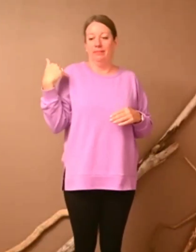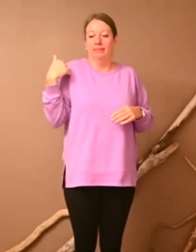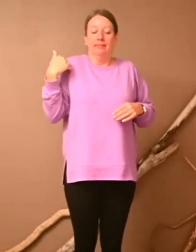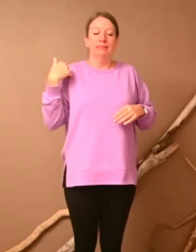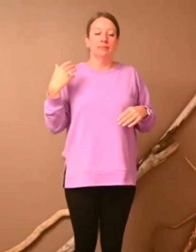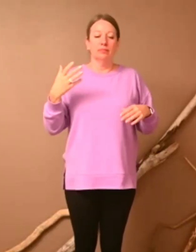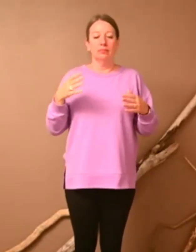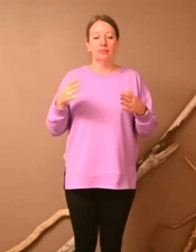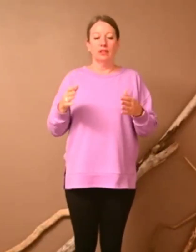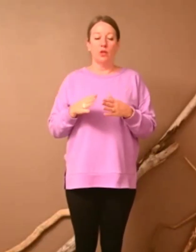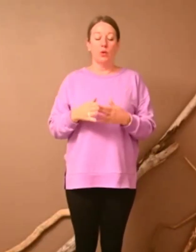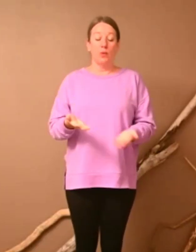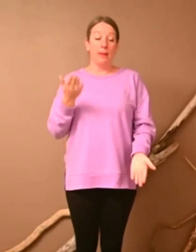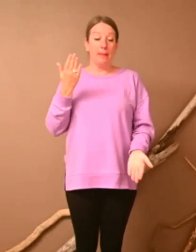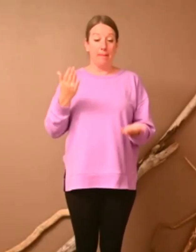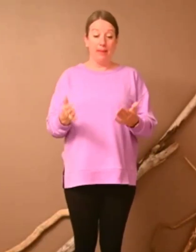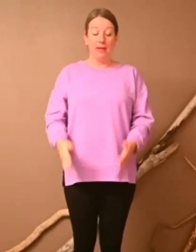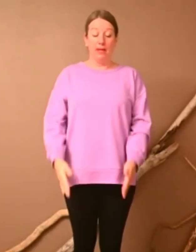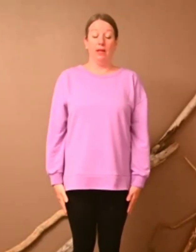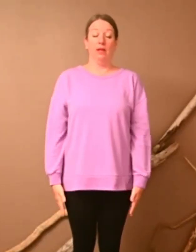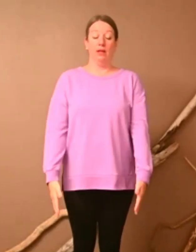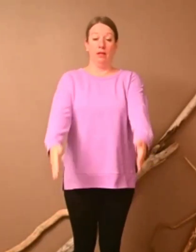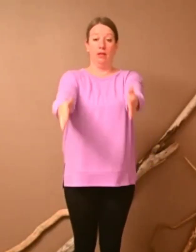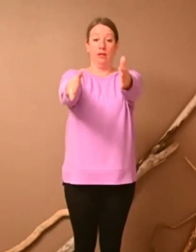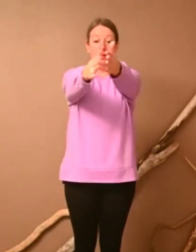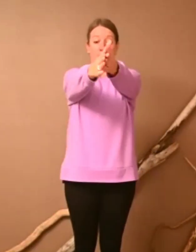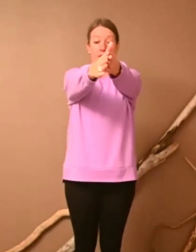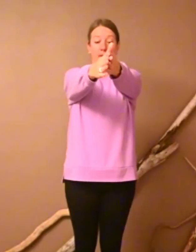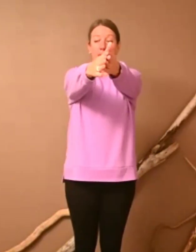The next movement is fairly similar to the most recent movement, but